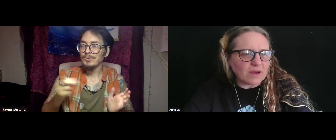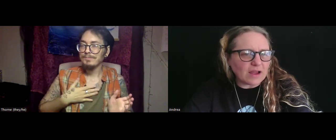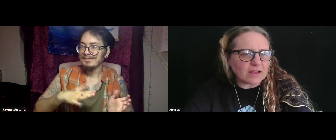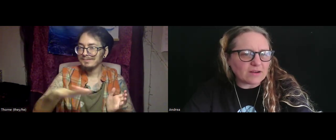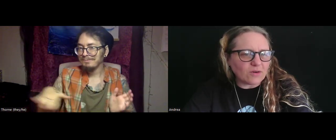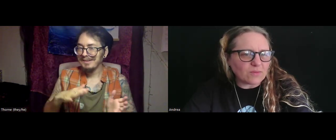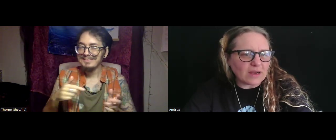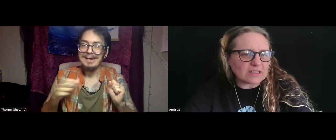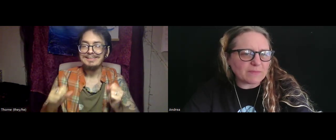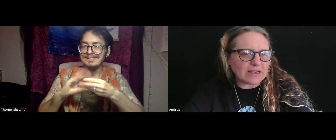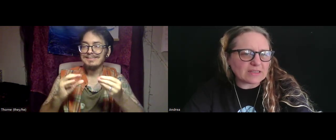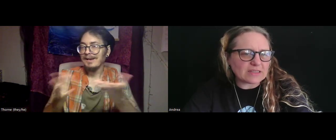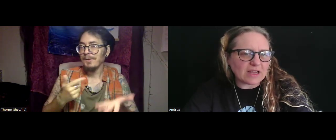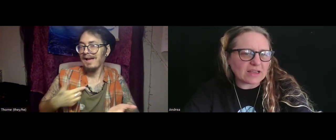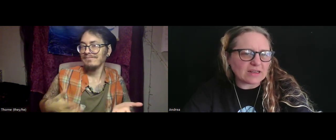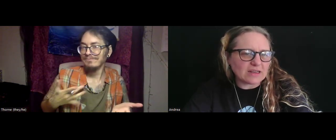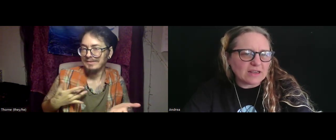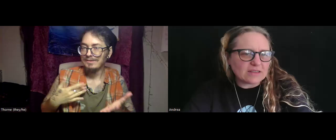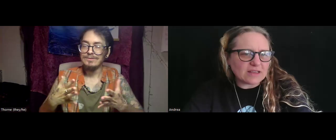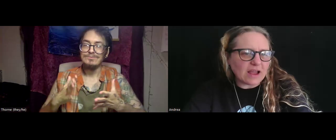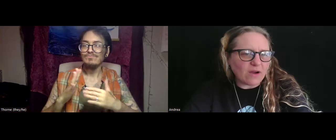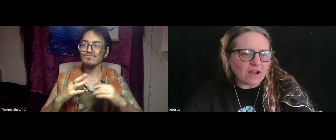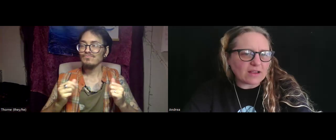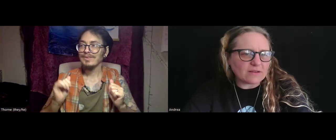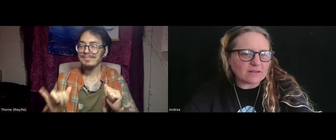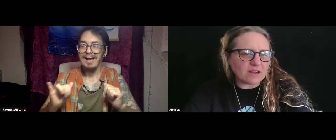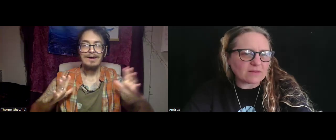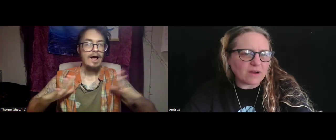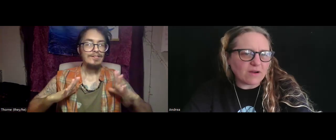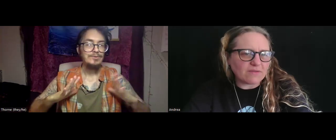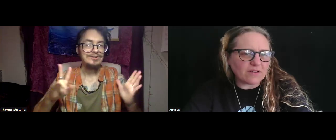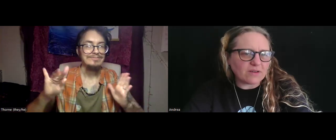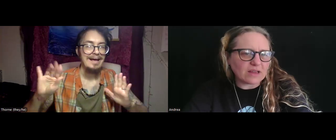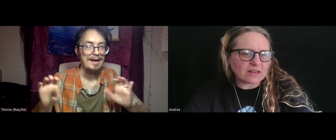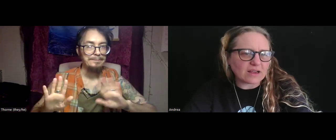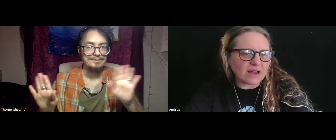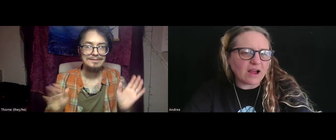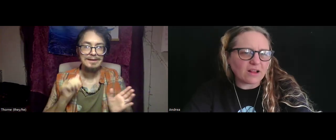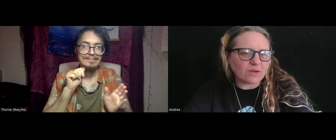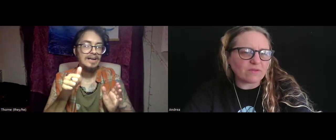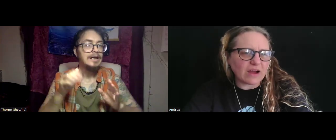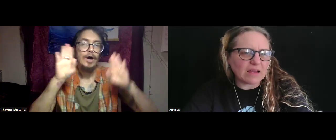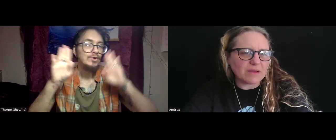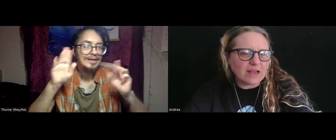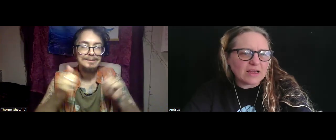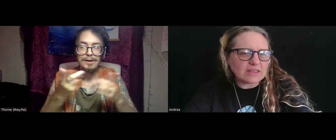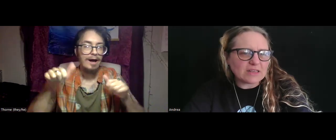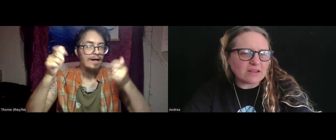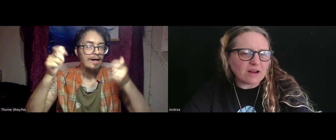I can own my space. I can say how I can talk about how I feel, like that kind of Hollywood vibe. they're not